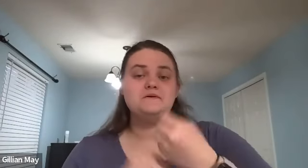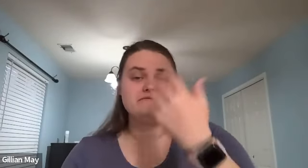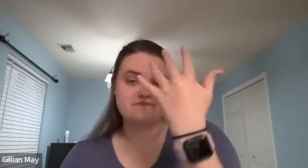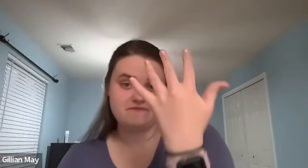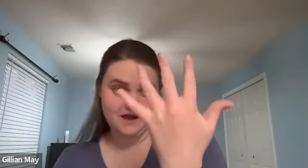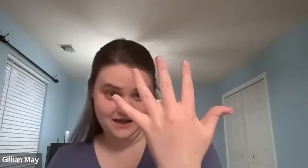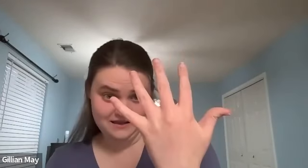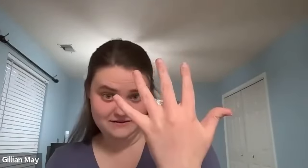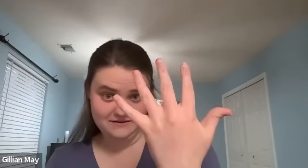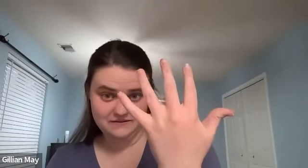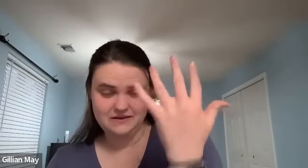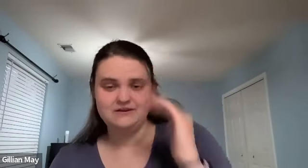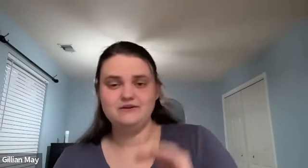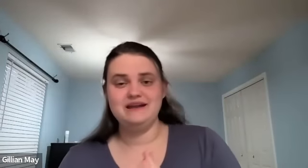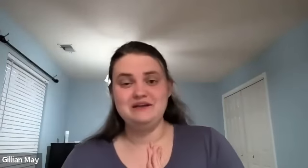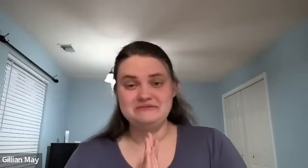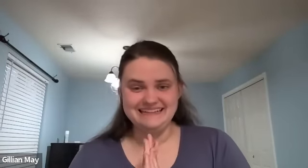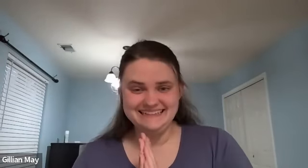number 5. Okay, y'all ready?